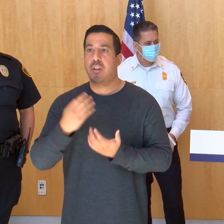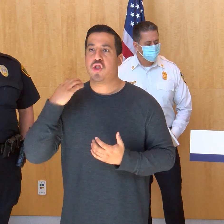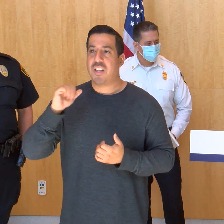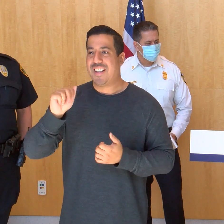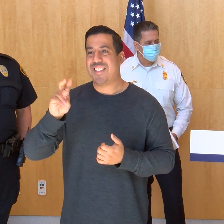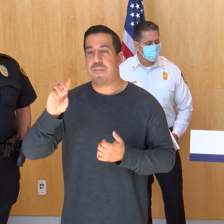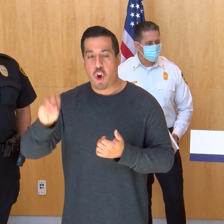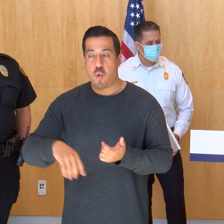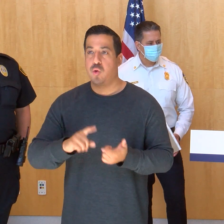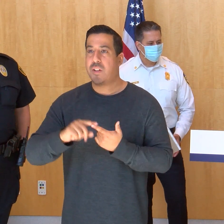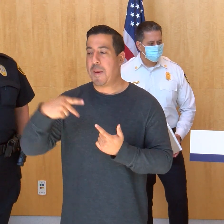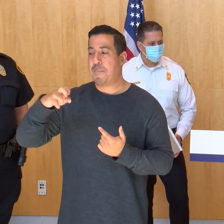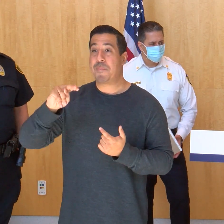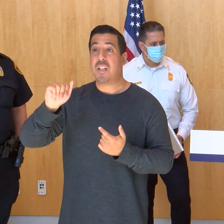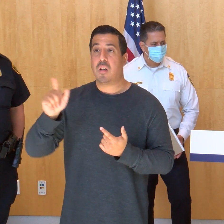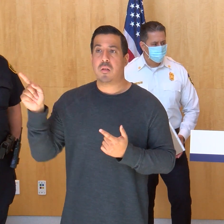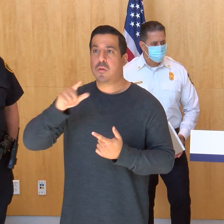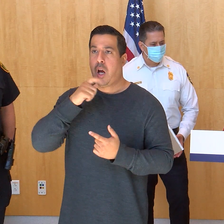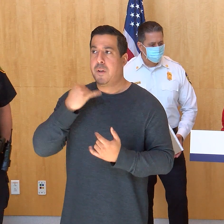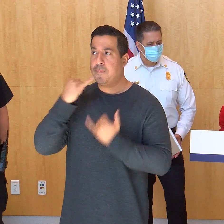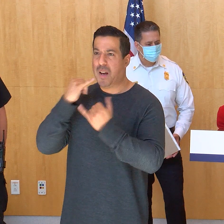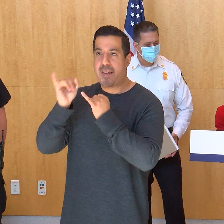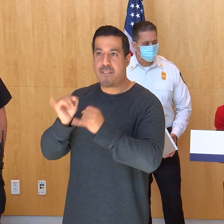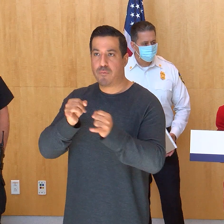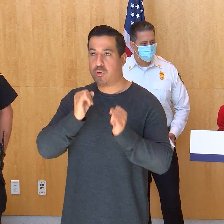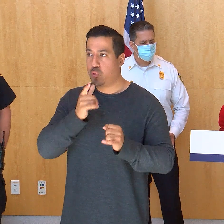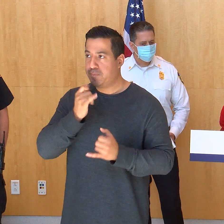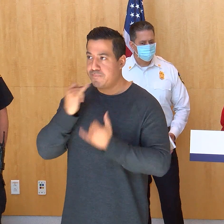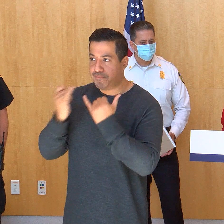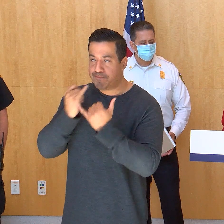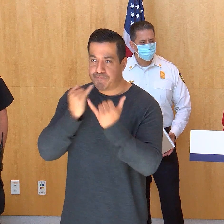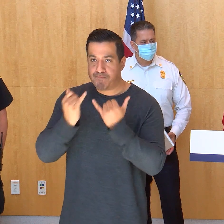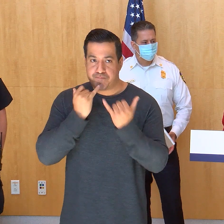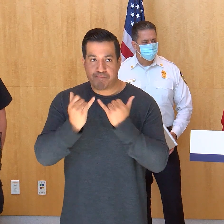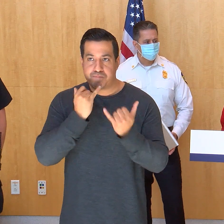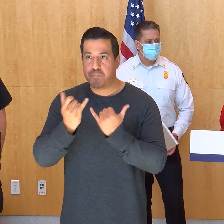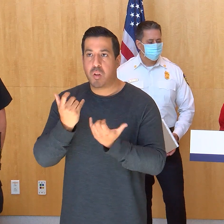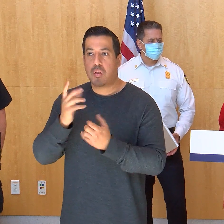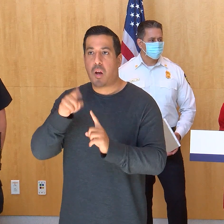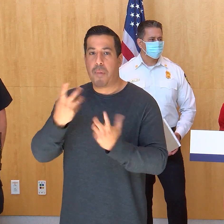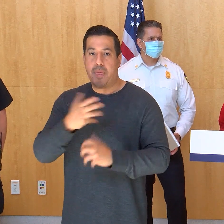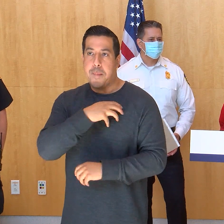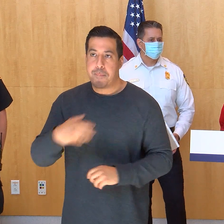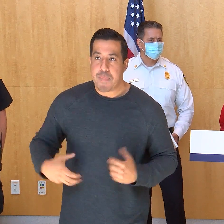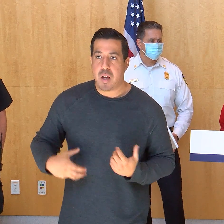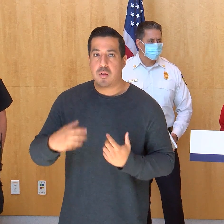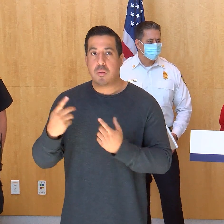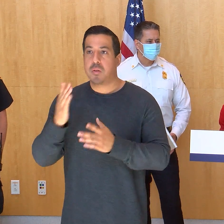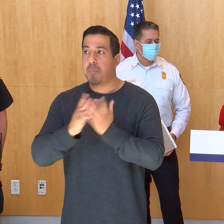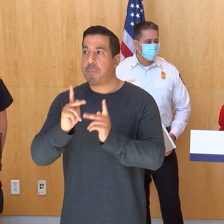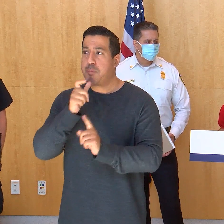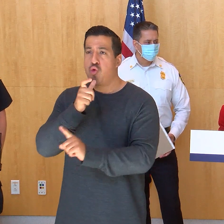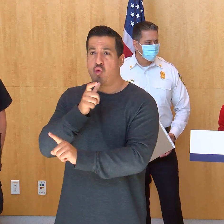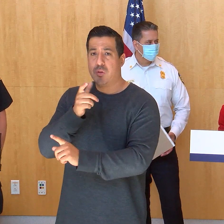Chief PEÑA. All of them have been getting individual calls from all of us about Mayor, our constituents stuck in their homes.